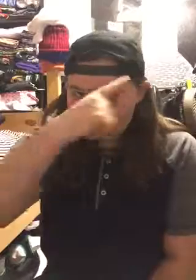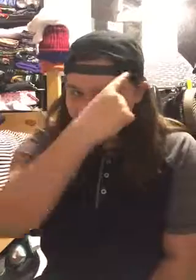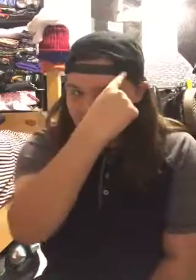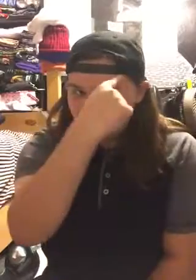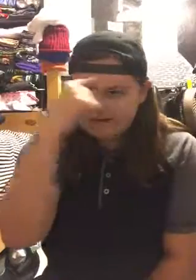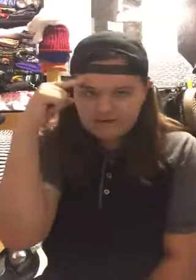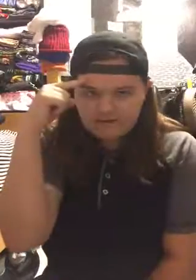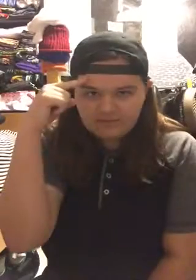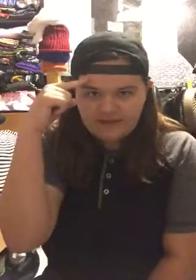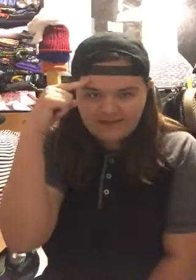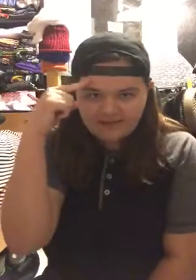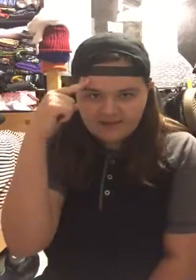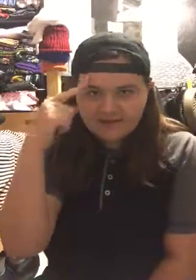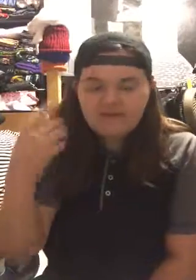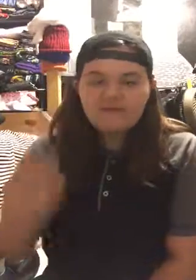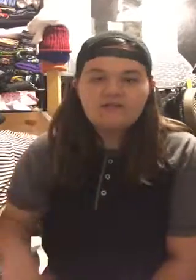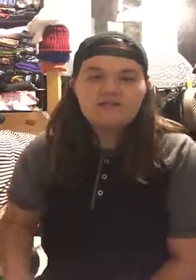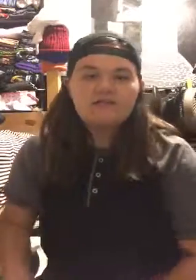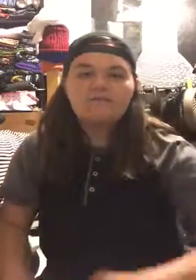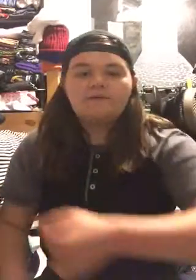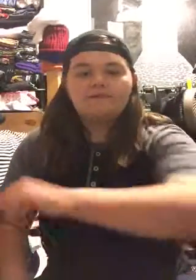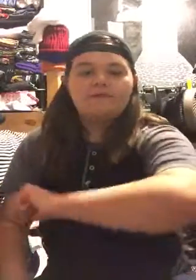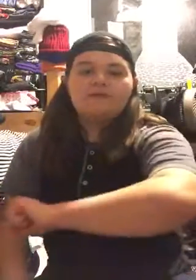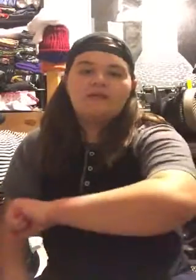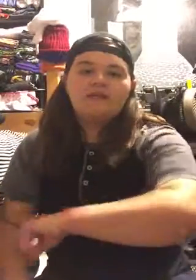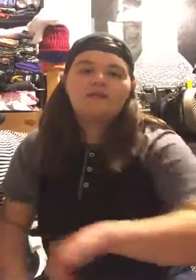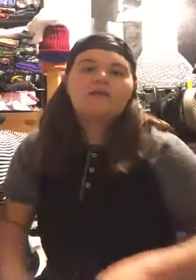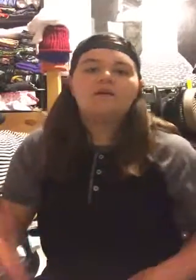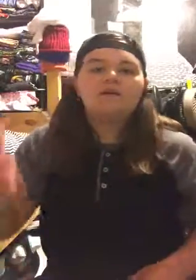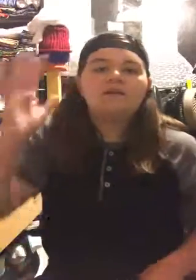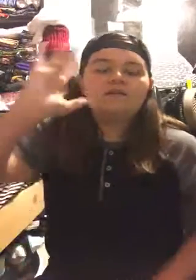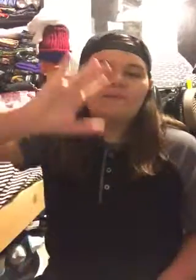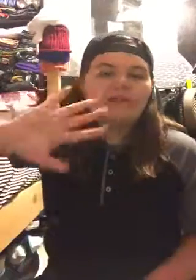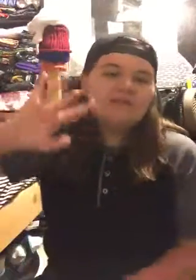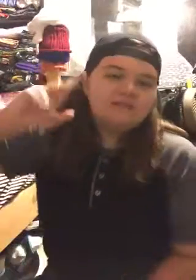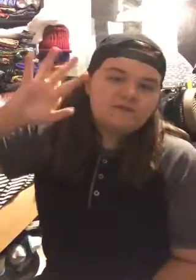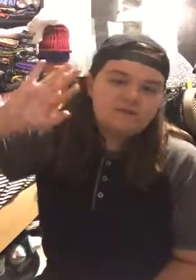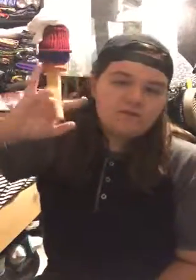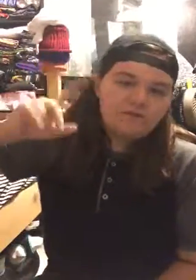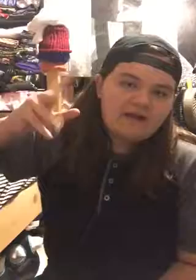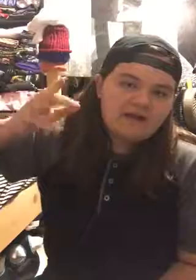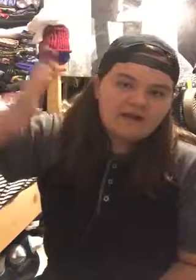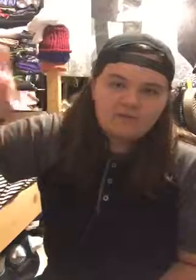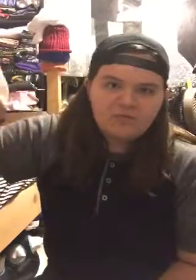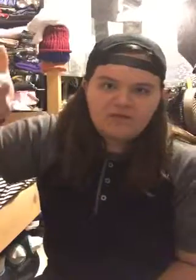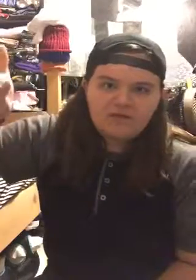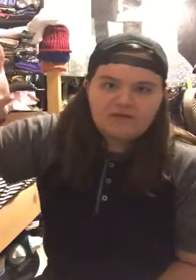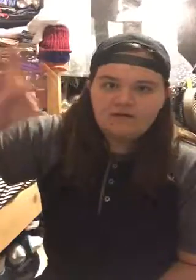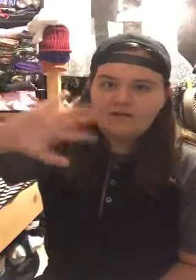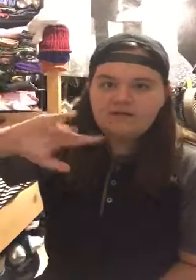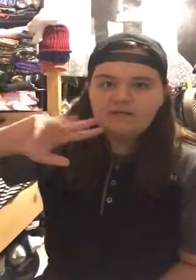finger across your head, black. And then sheep, you take your dominant hand, so if you're a righty, I don't remember if you're right or left-handed,